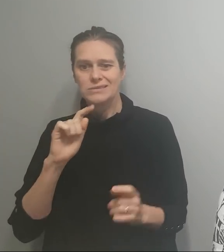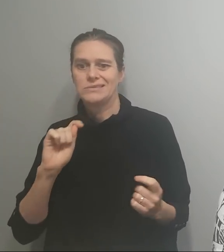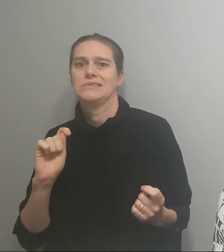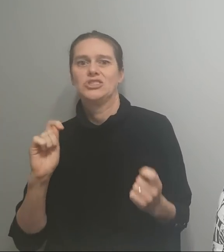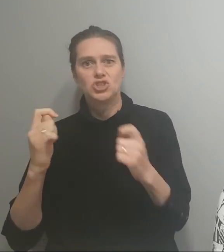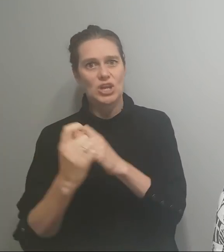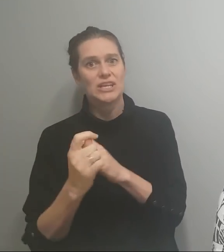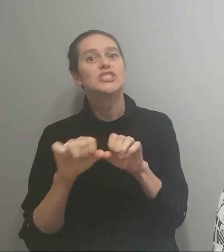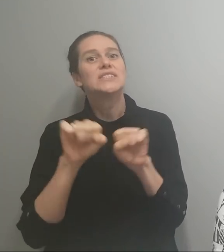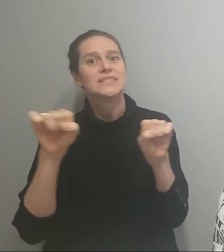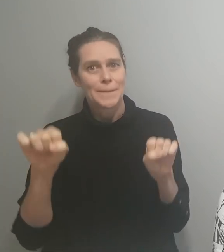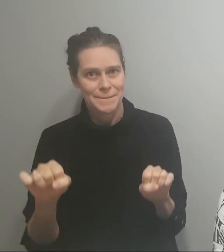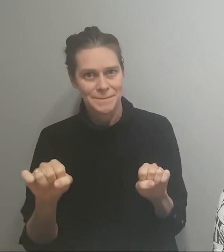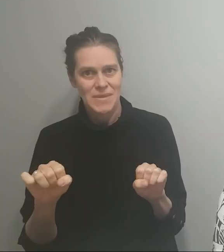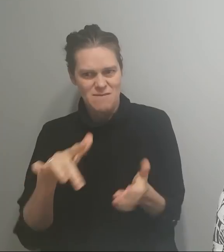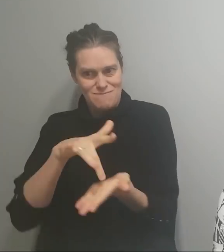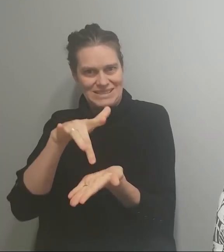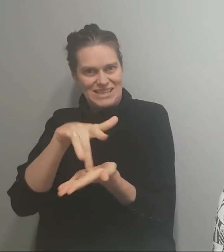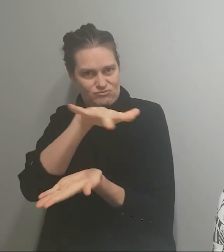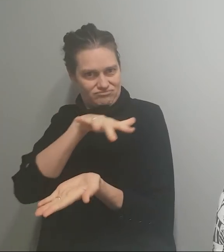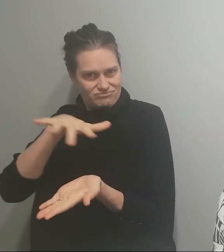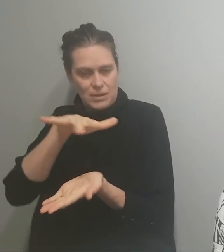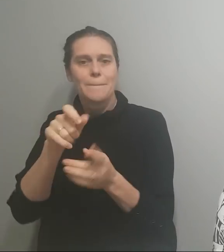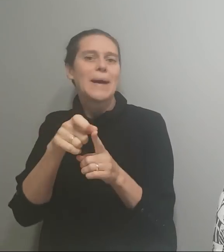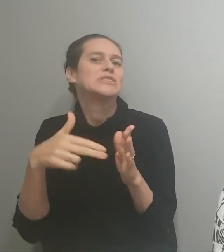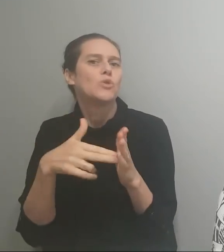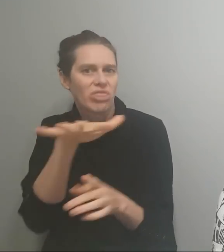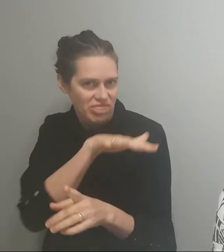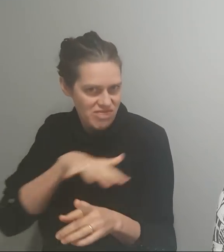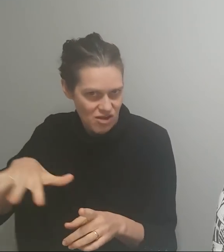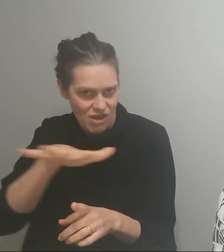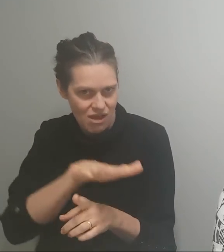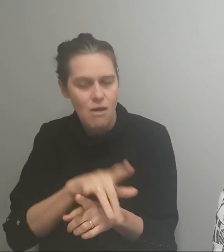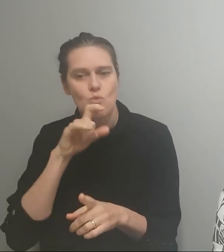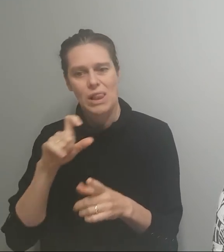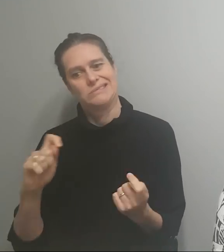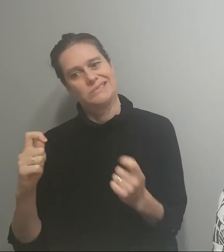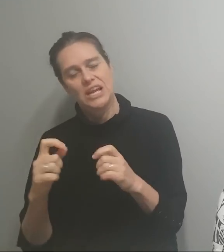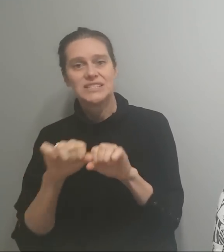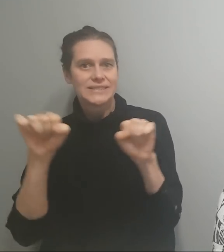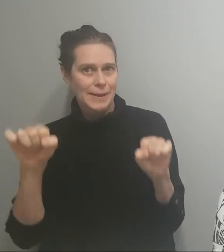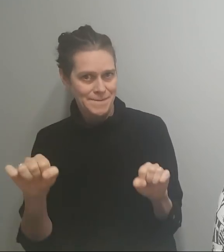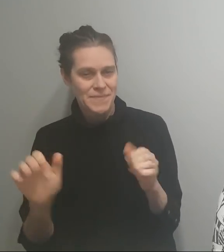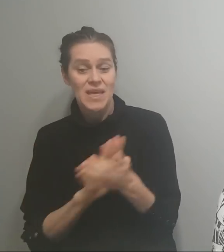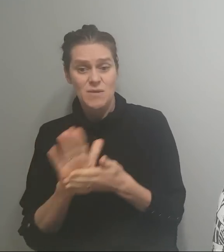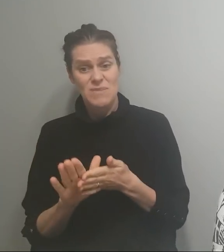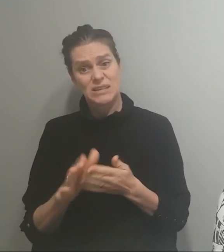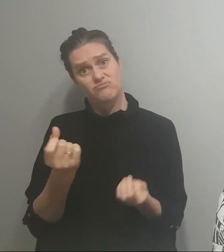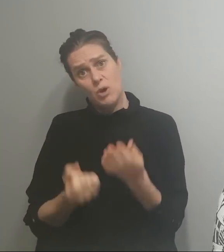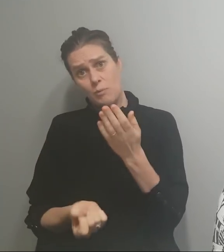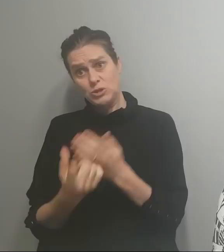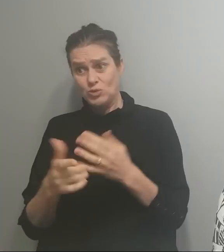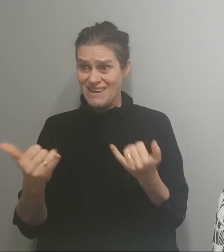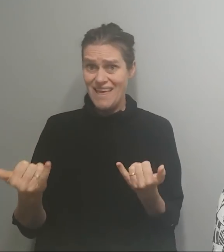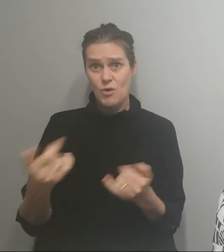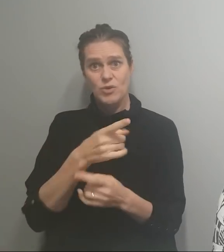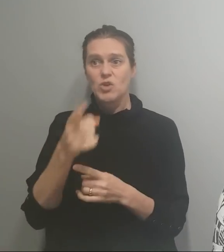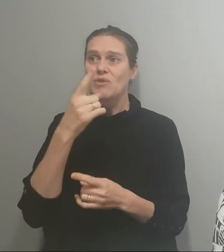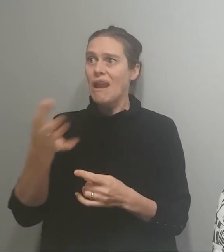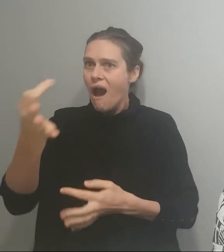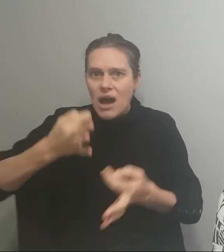system in Mid-Central region around Palmerston North. And so this is an opportunity for anybody to ask any questions that